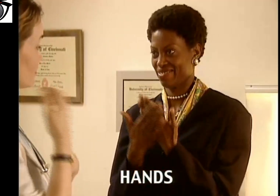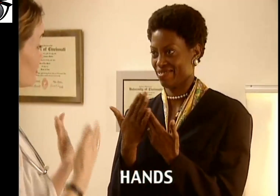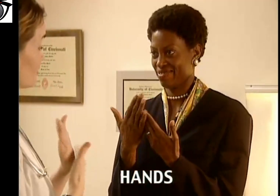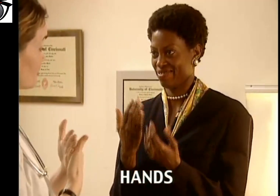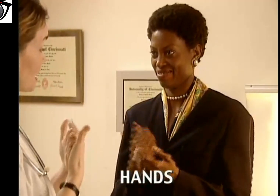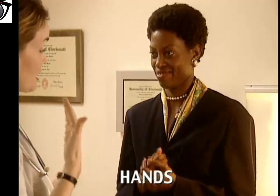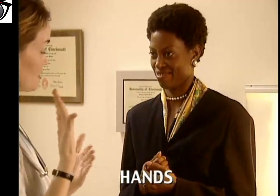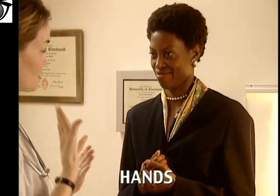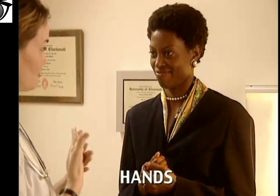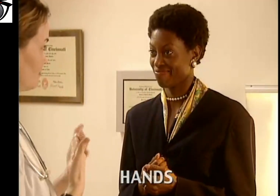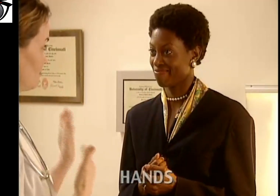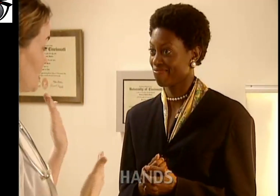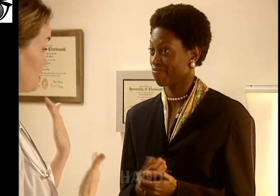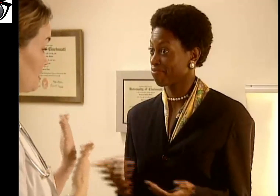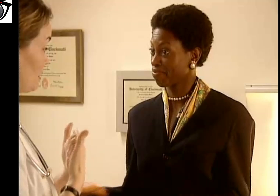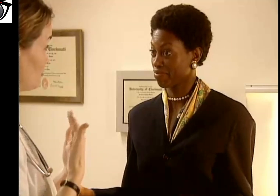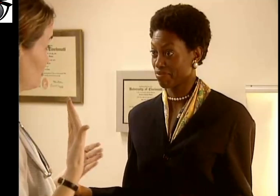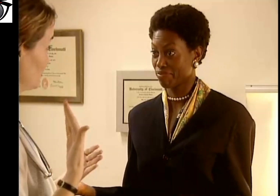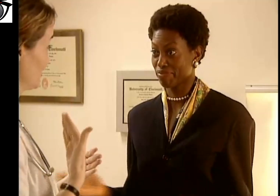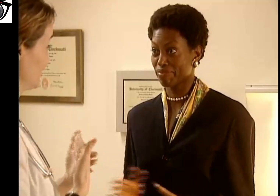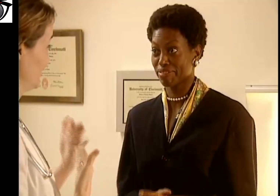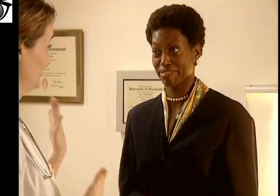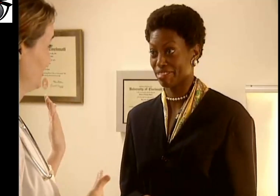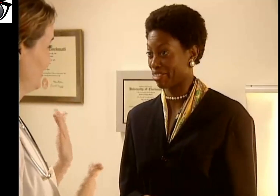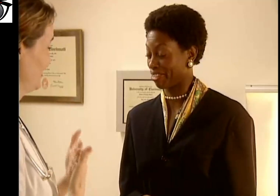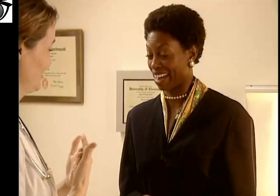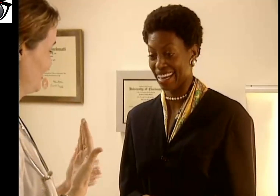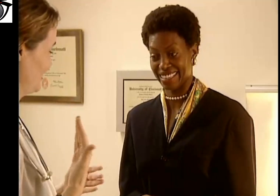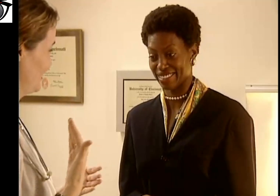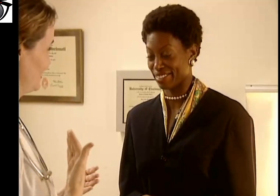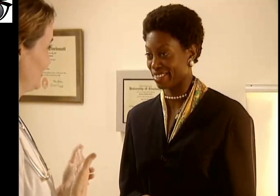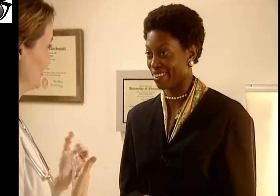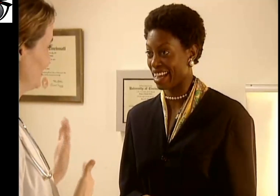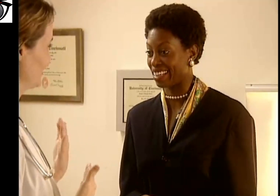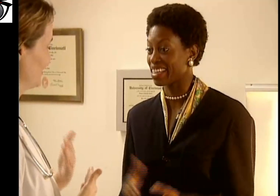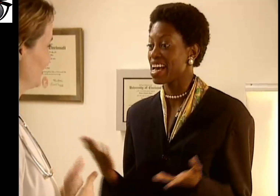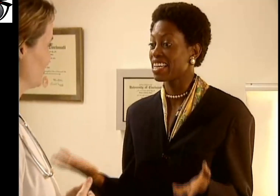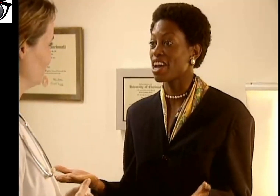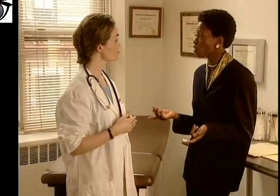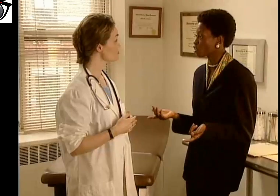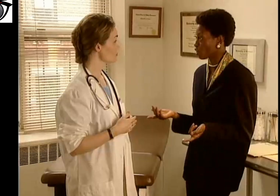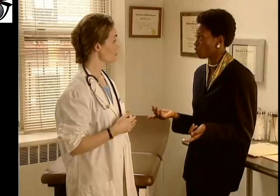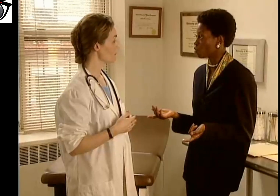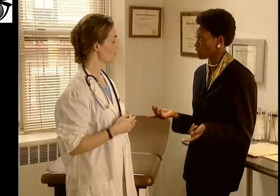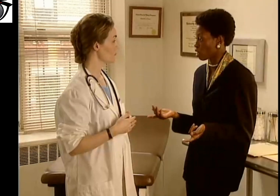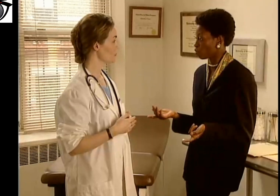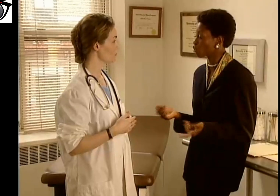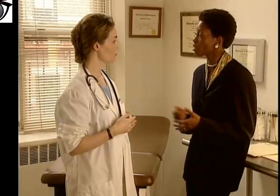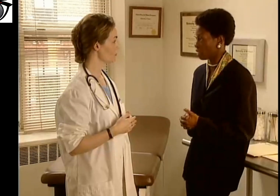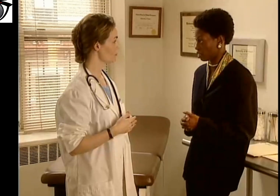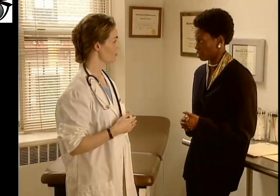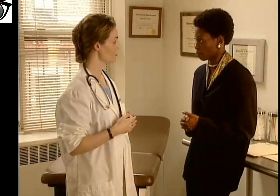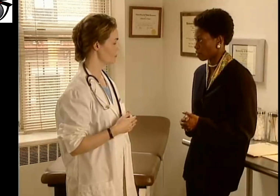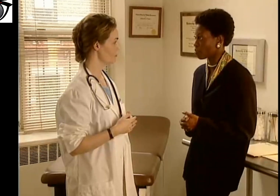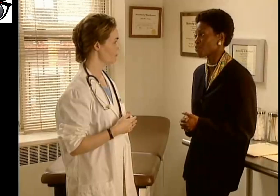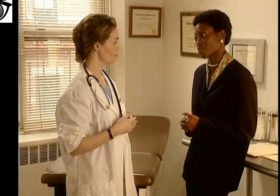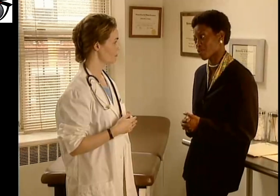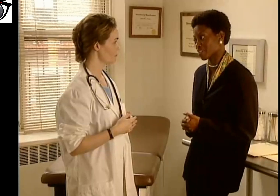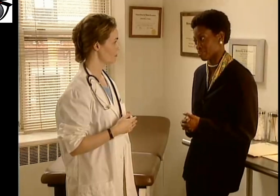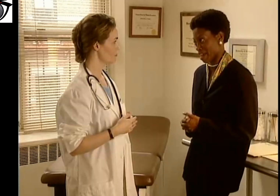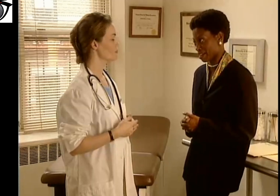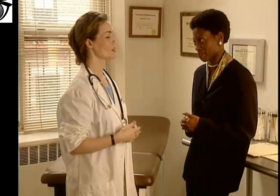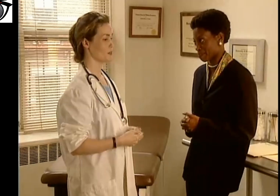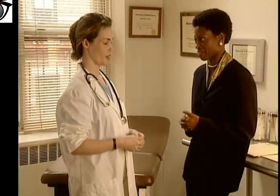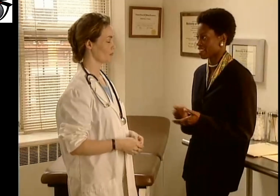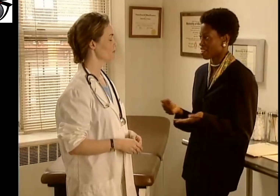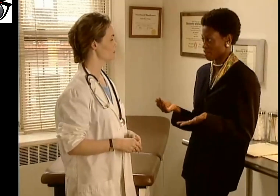Hands. Hands. Easy enough. Great, you're doing great. Now I'll show you some treatments before